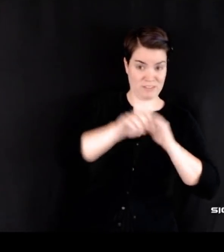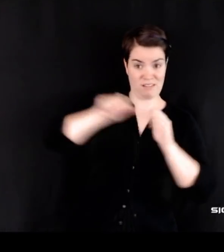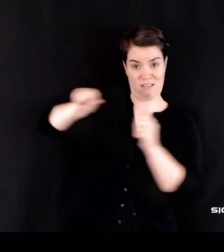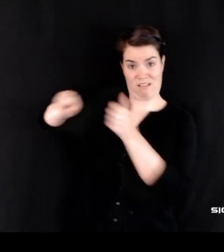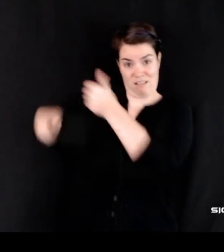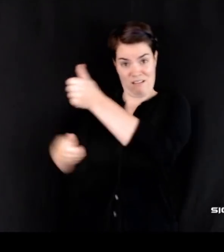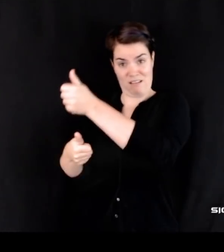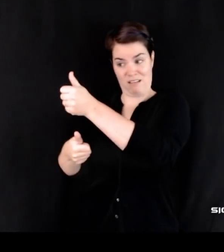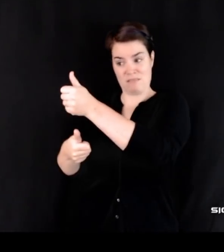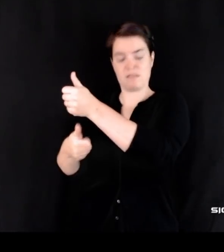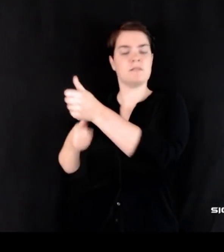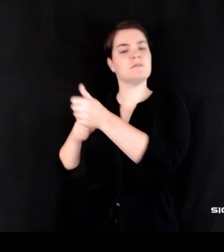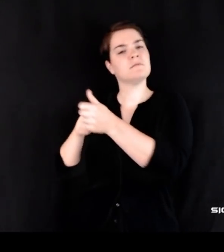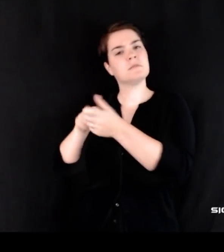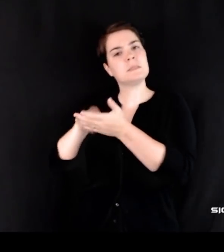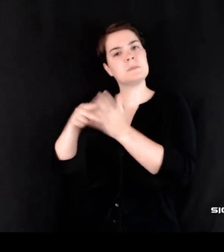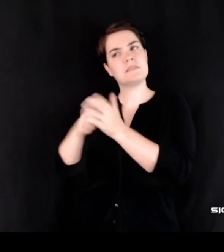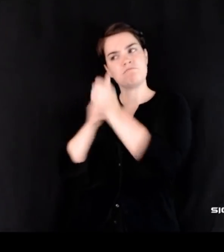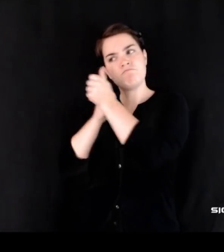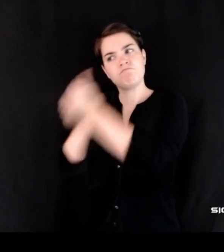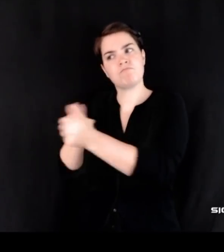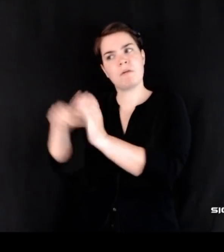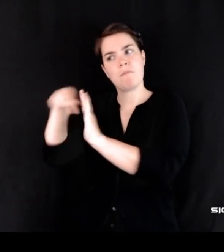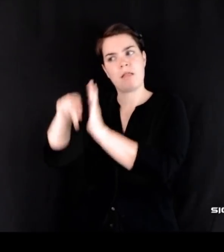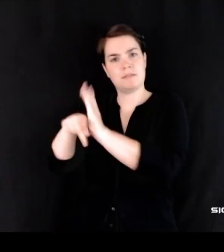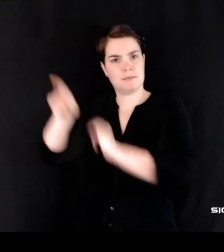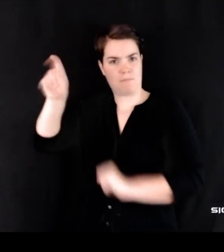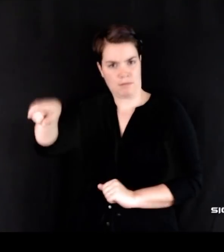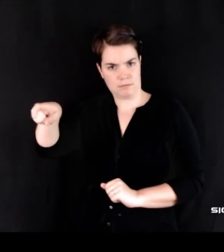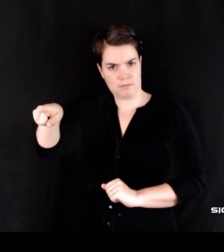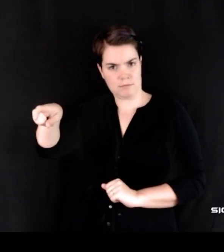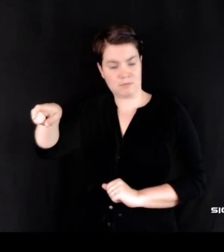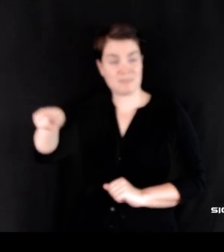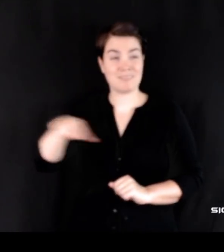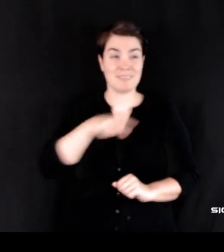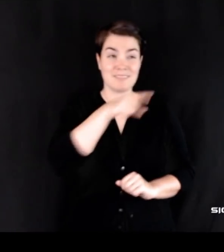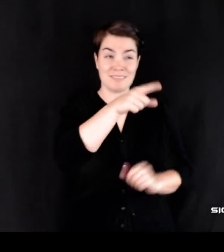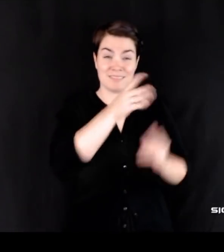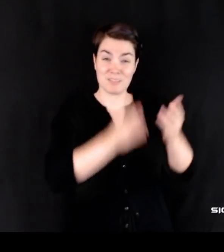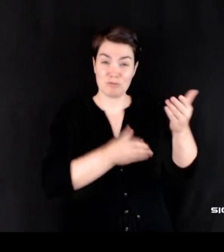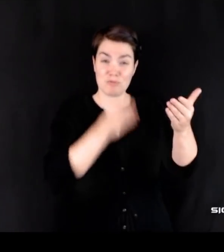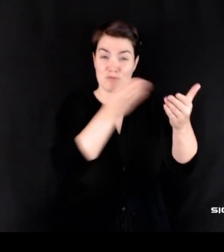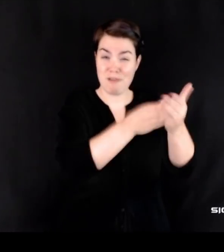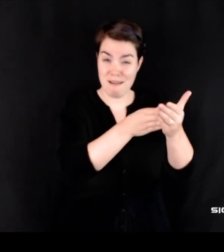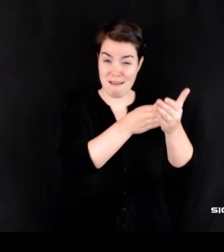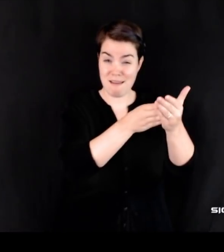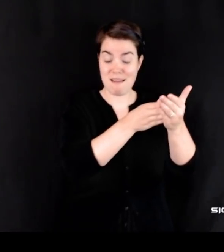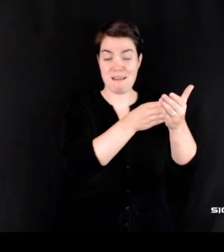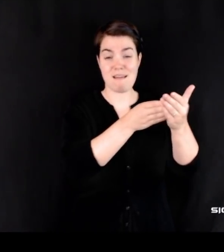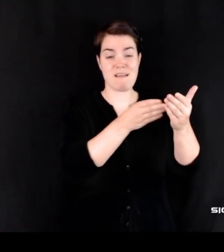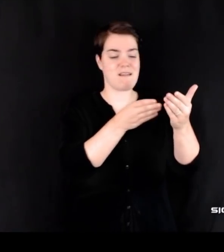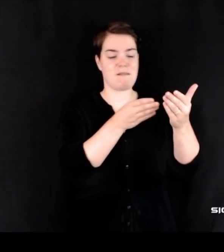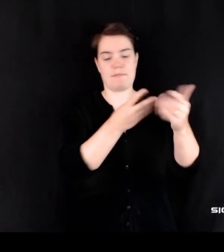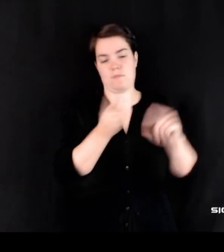policy. Charging the president with a crime was therefore not an option we could